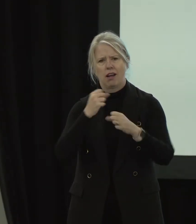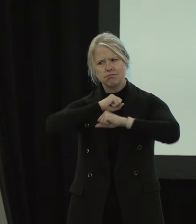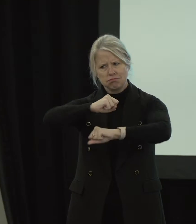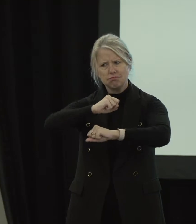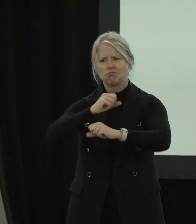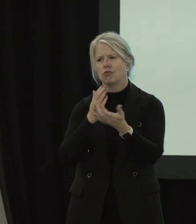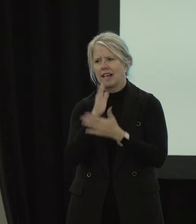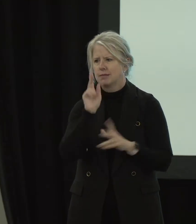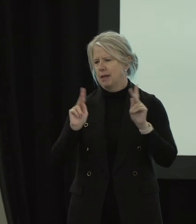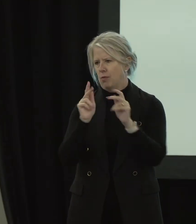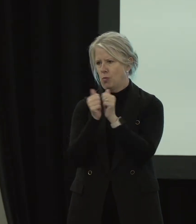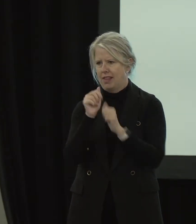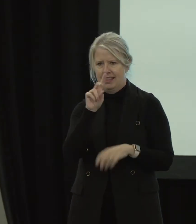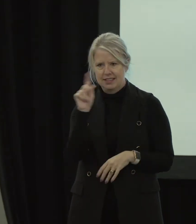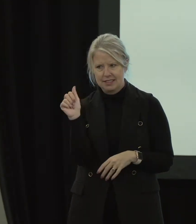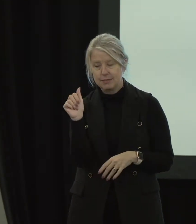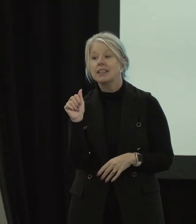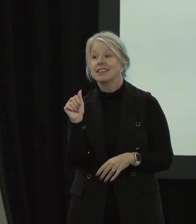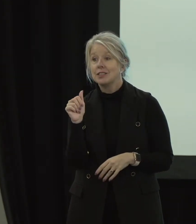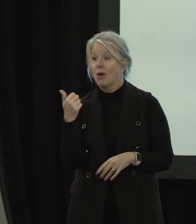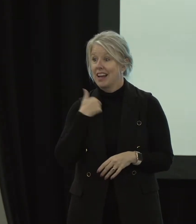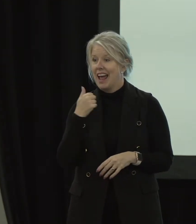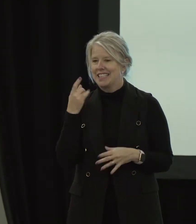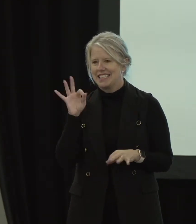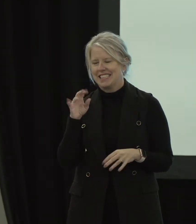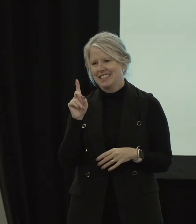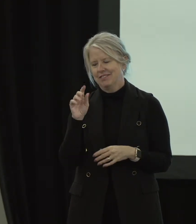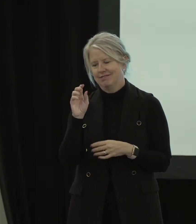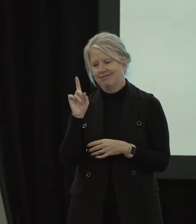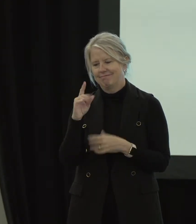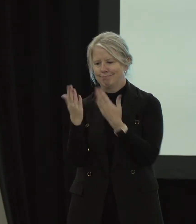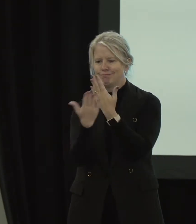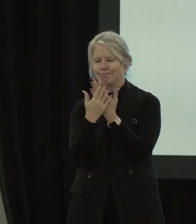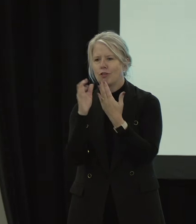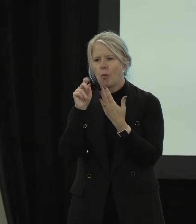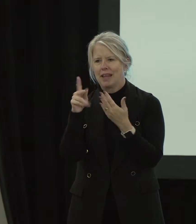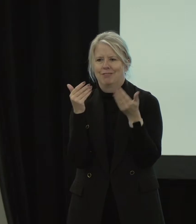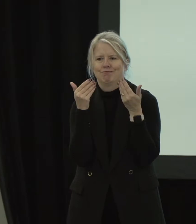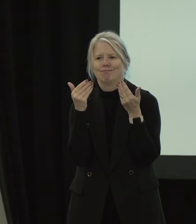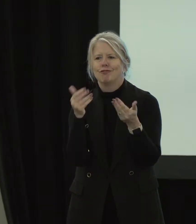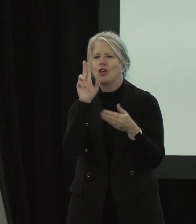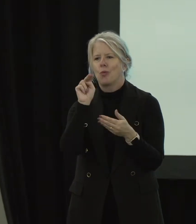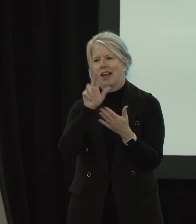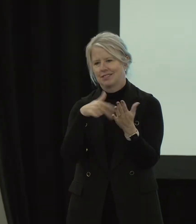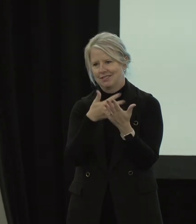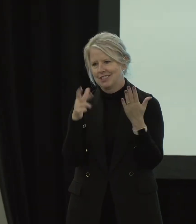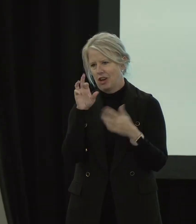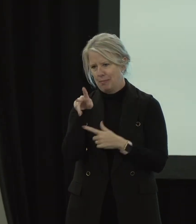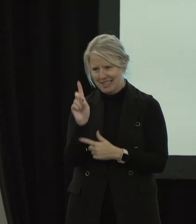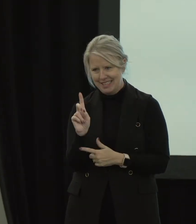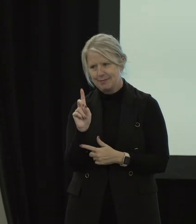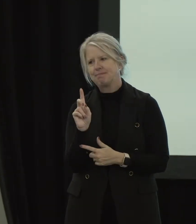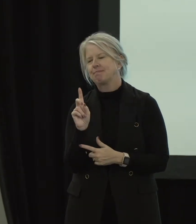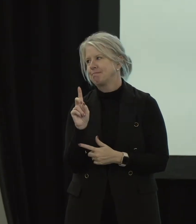of people with disabilities as Canada acceded to the optional protocol to the UN's Convention on the Rights of